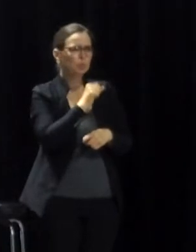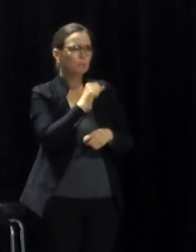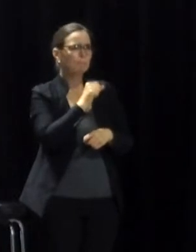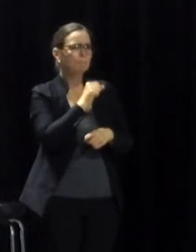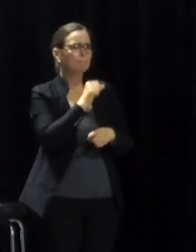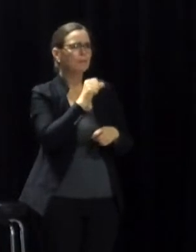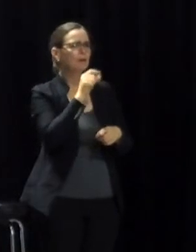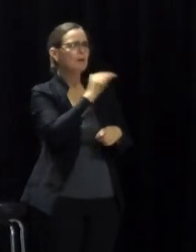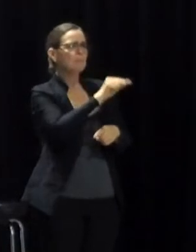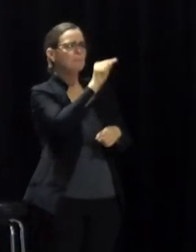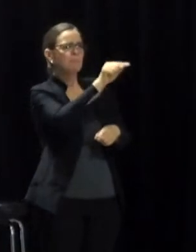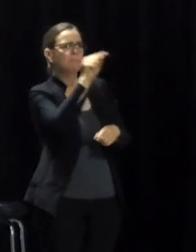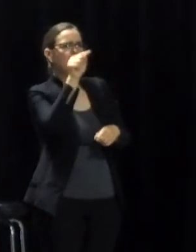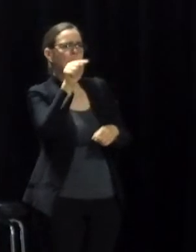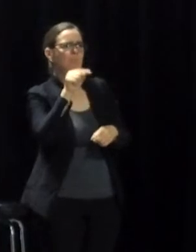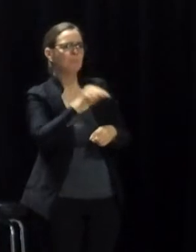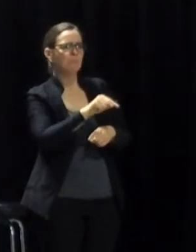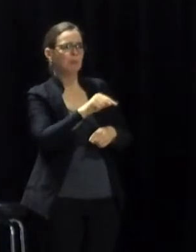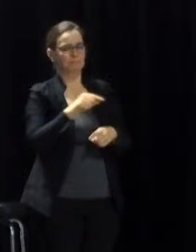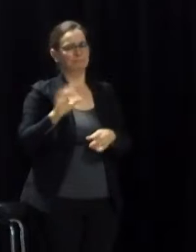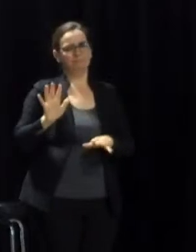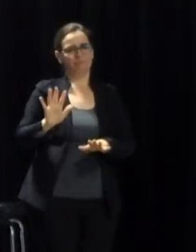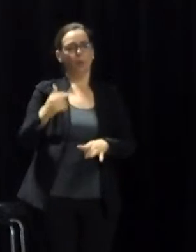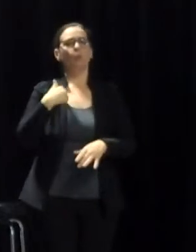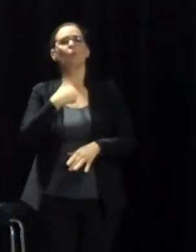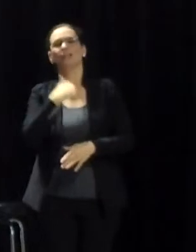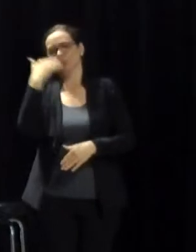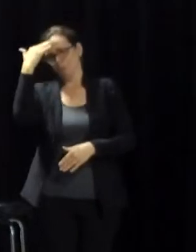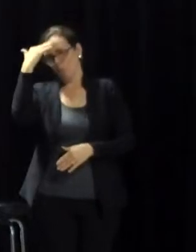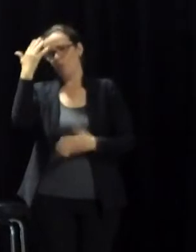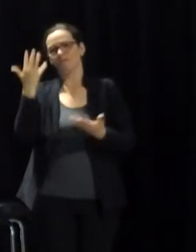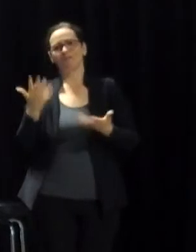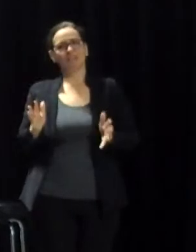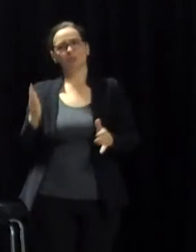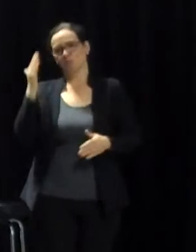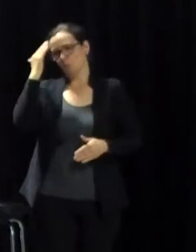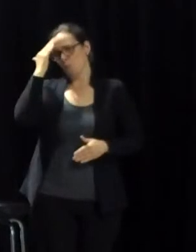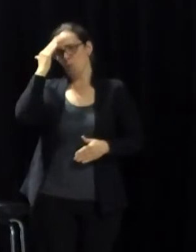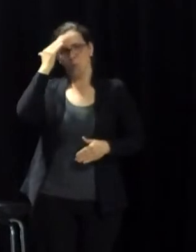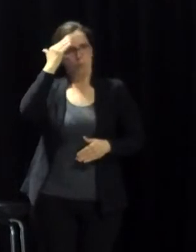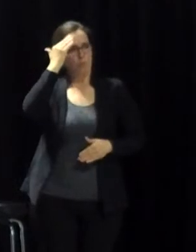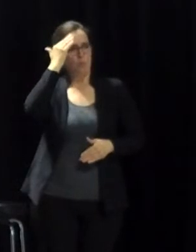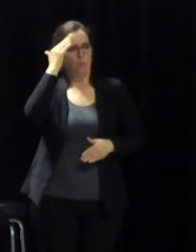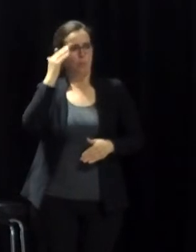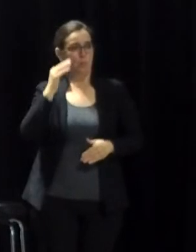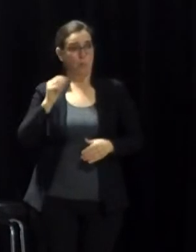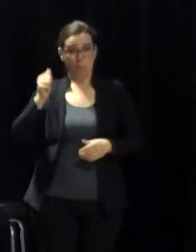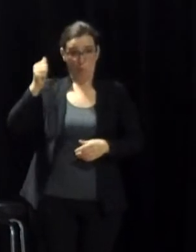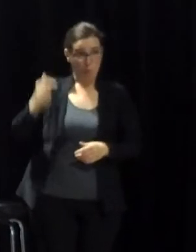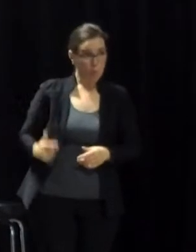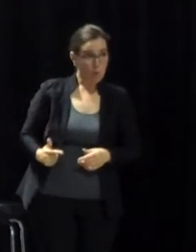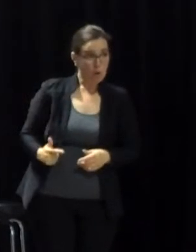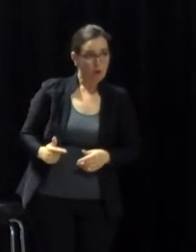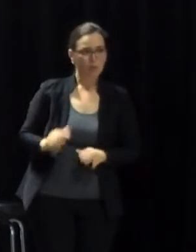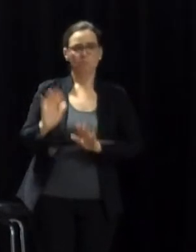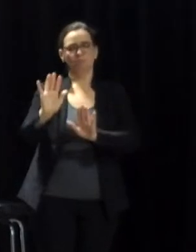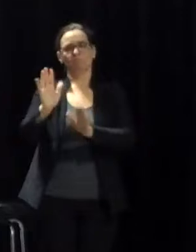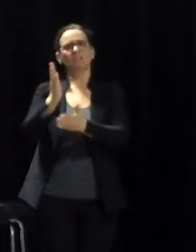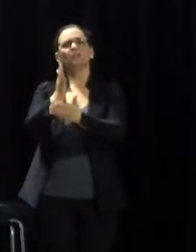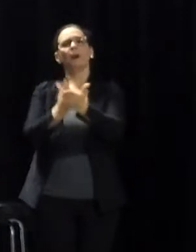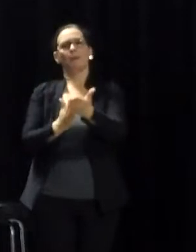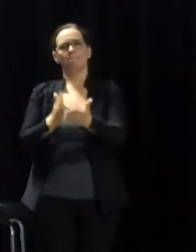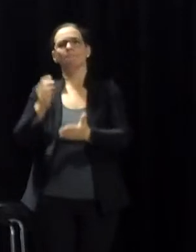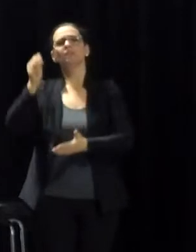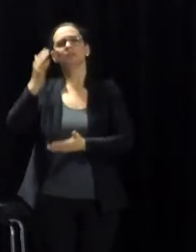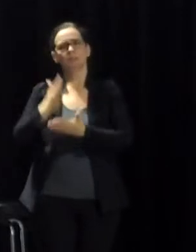That we know. Yeah, we know this. Yeah, they went to. We know. No, not all of them, but some of them